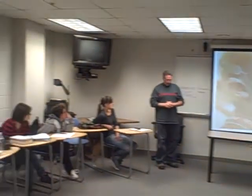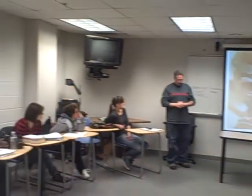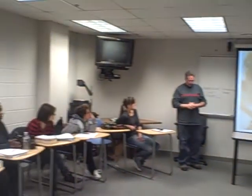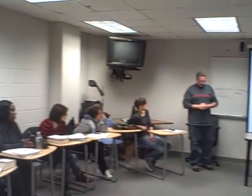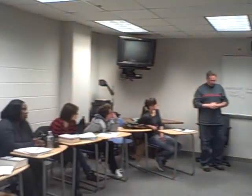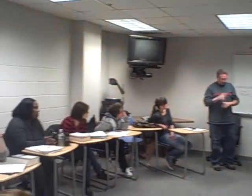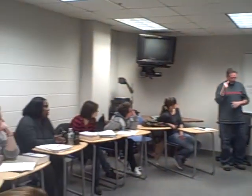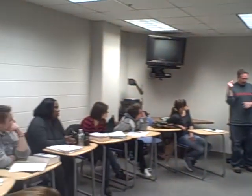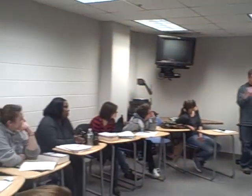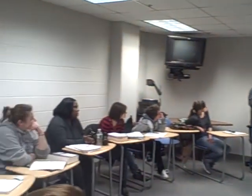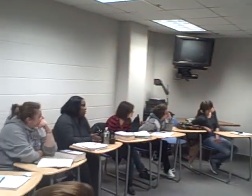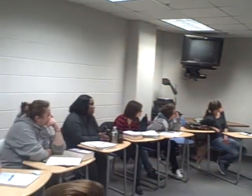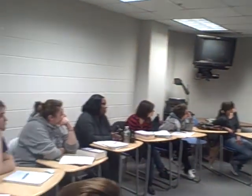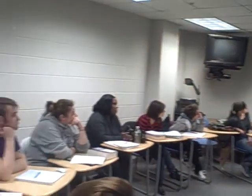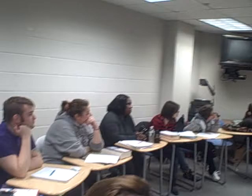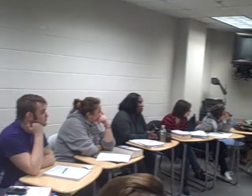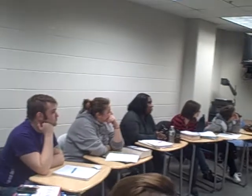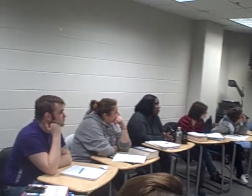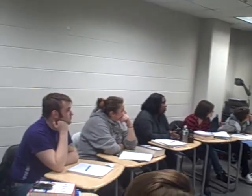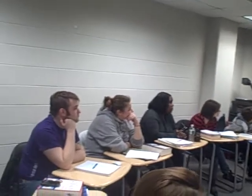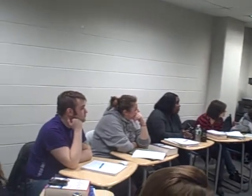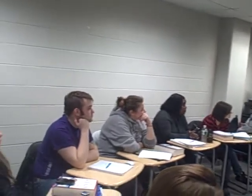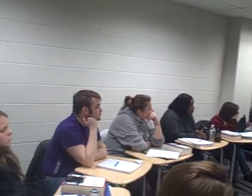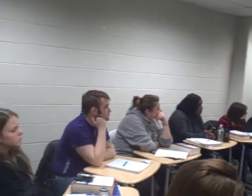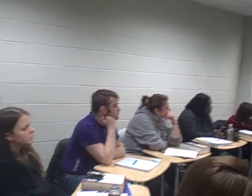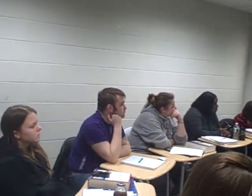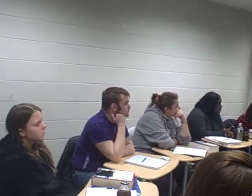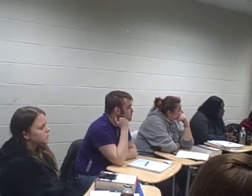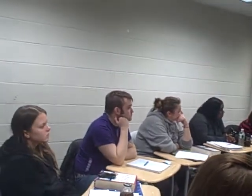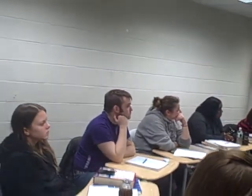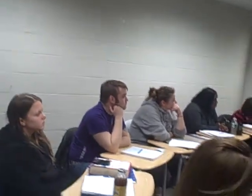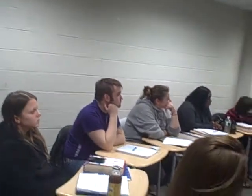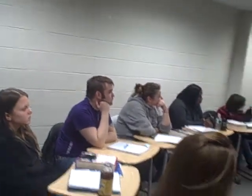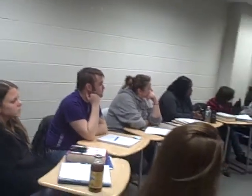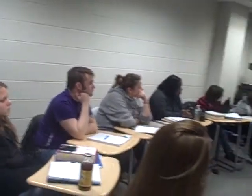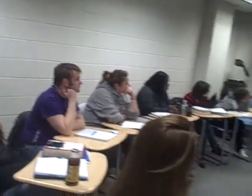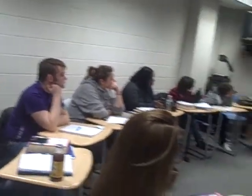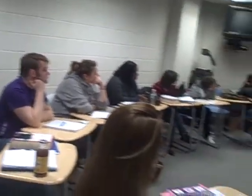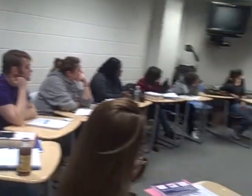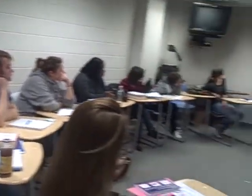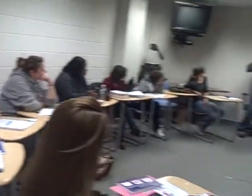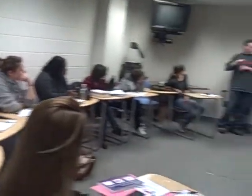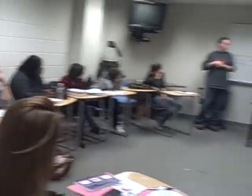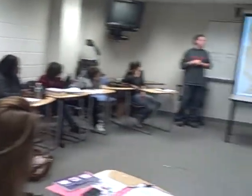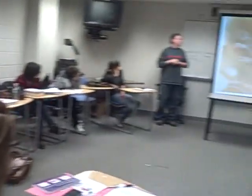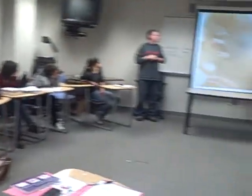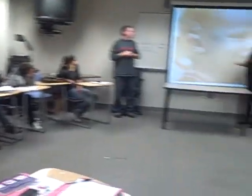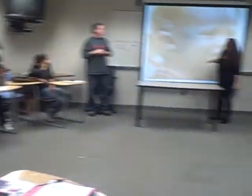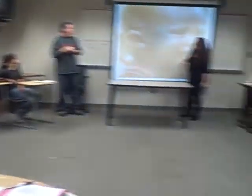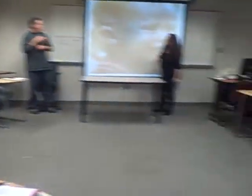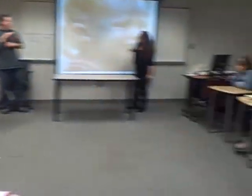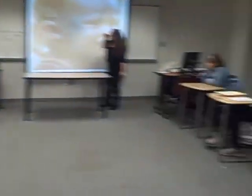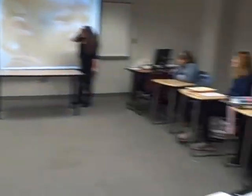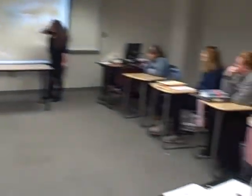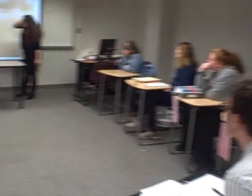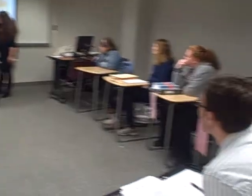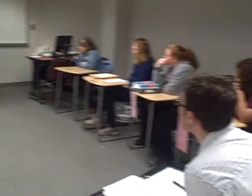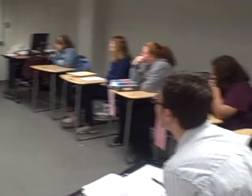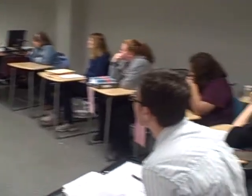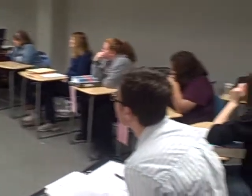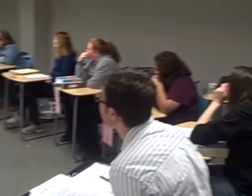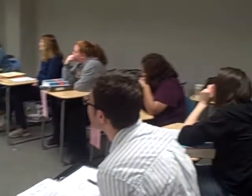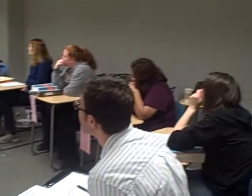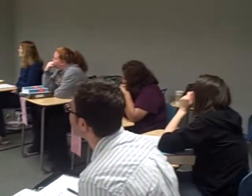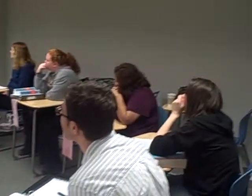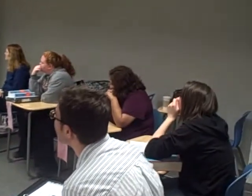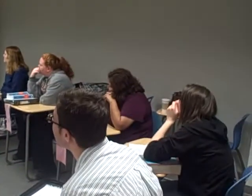this is a picture, very large picture, of an implanted child with a cool little diagram of what's going on inside.